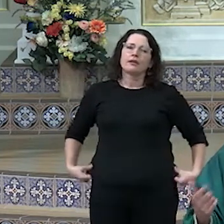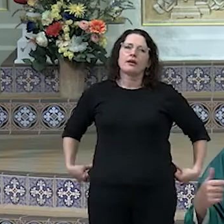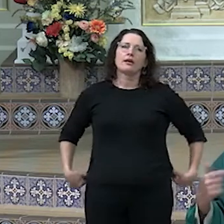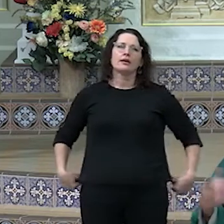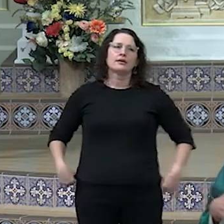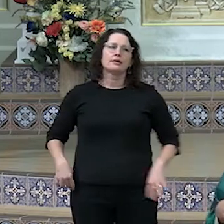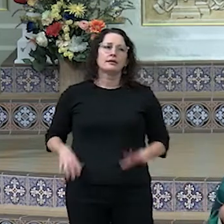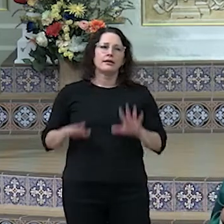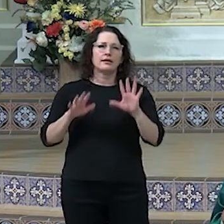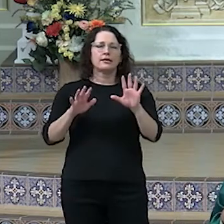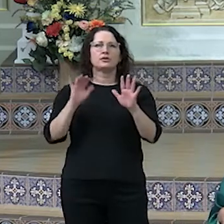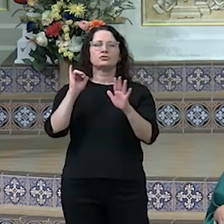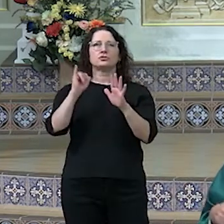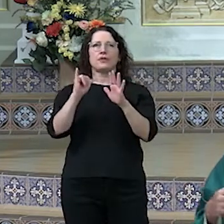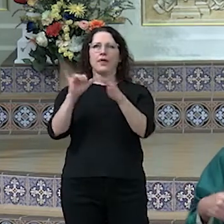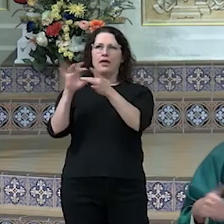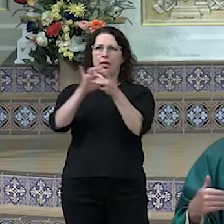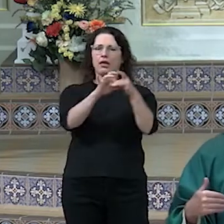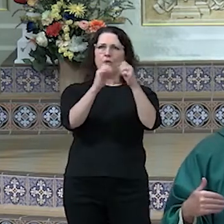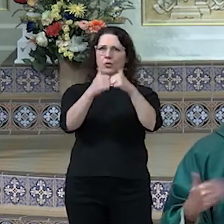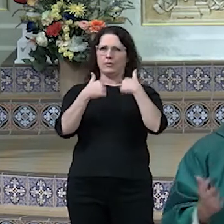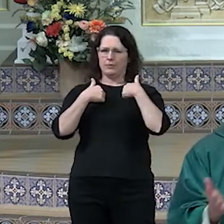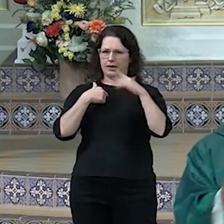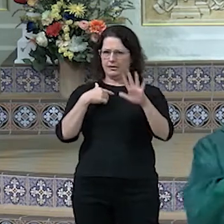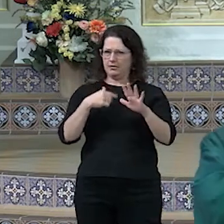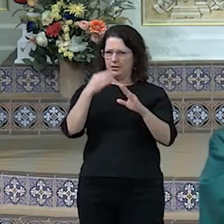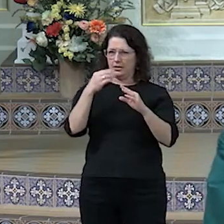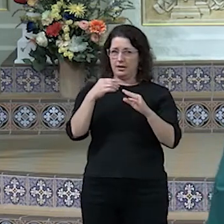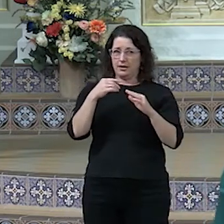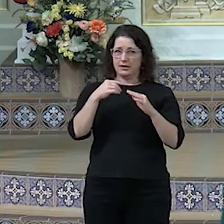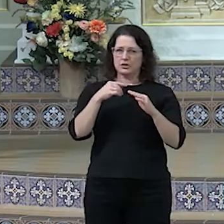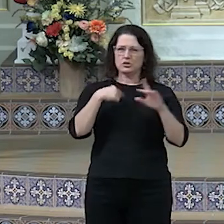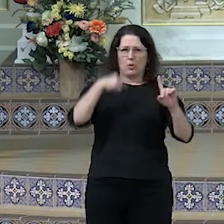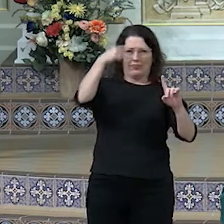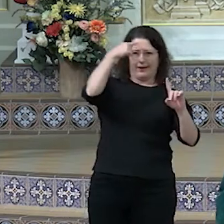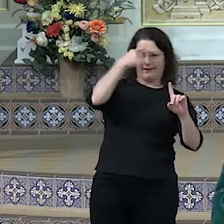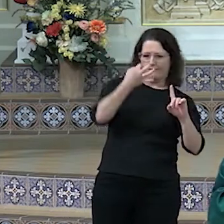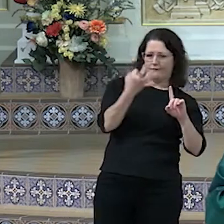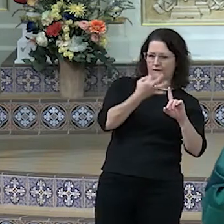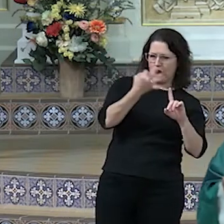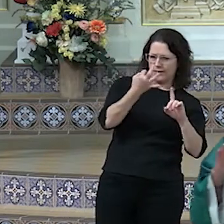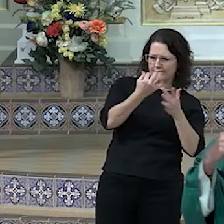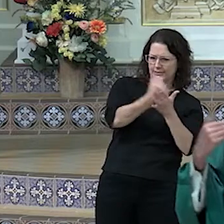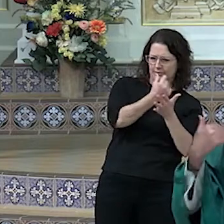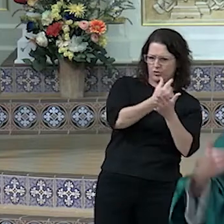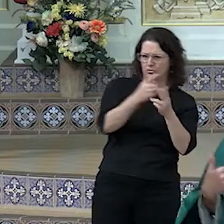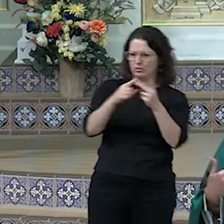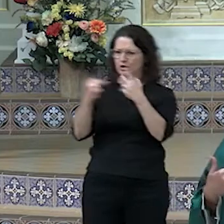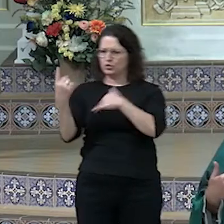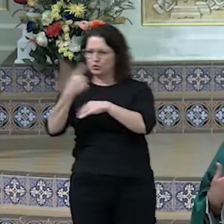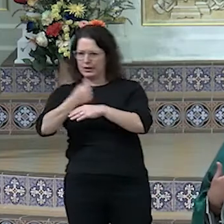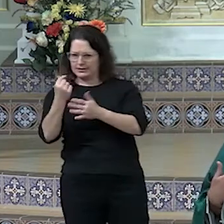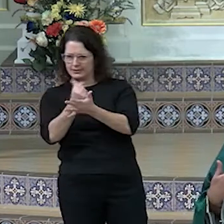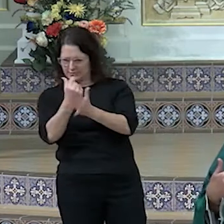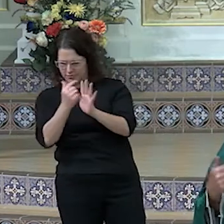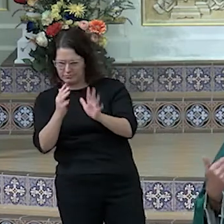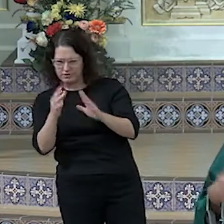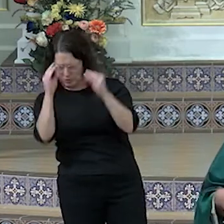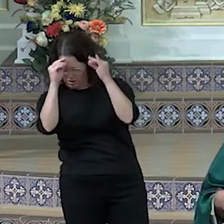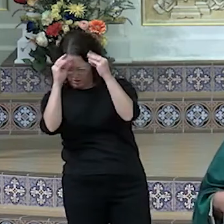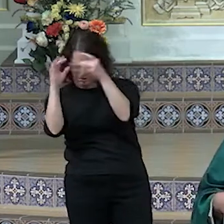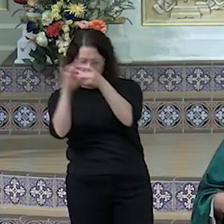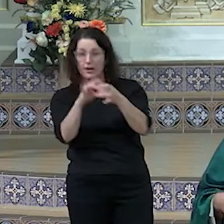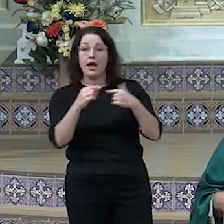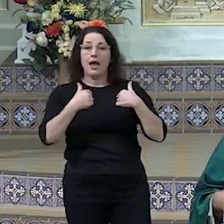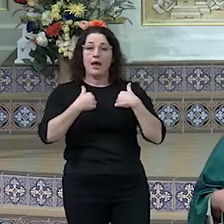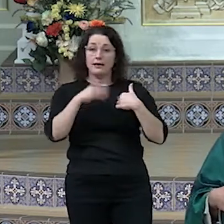So what led me to reflect even further about on Friday was, so I'm the youngest, right, of the 7